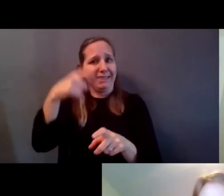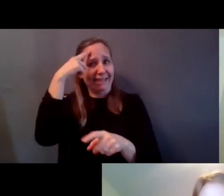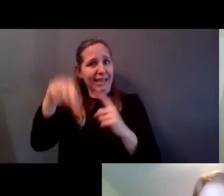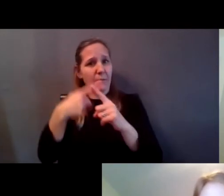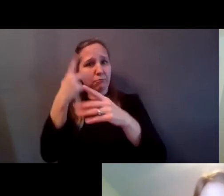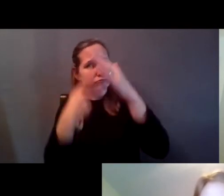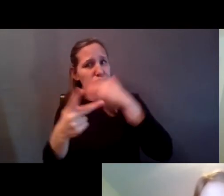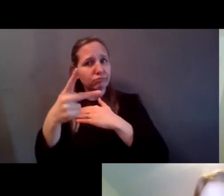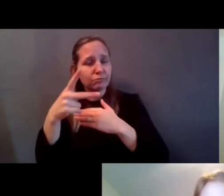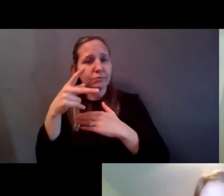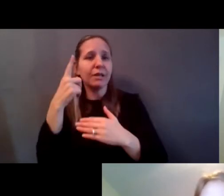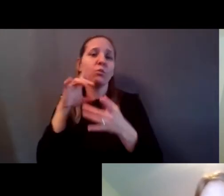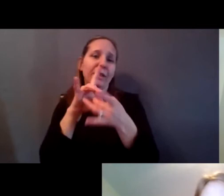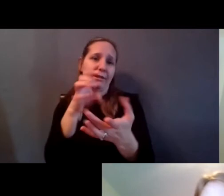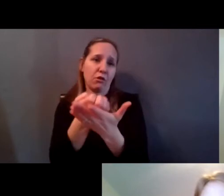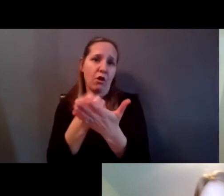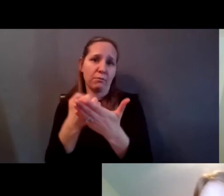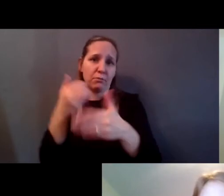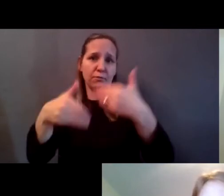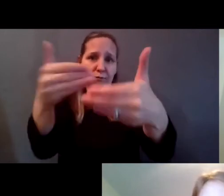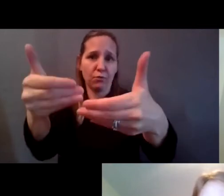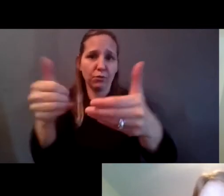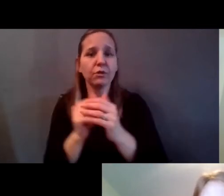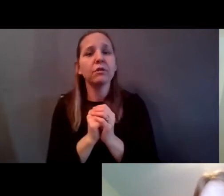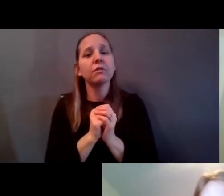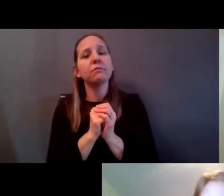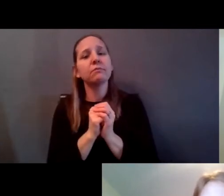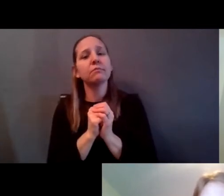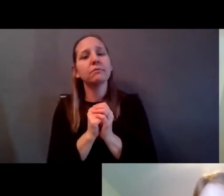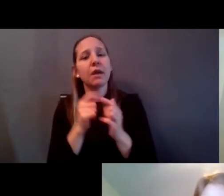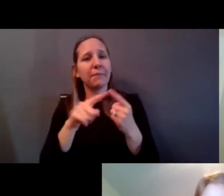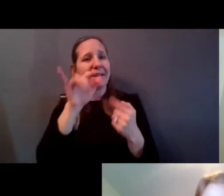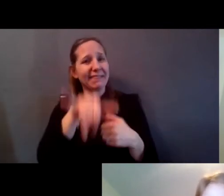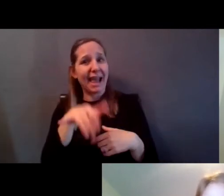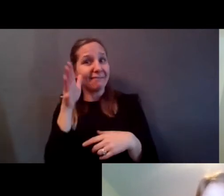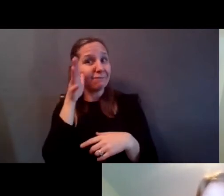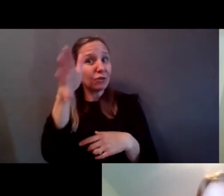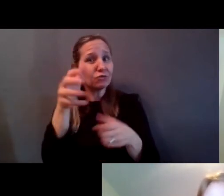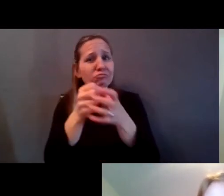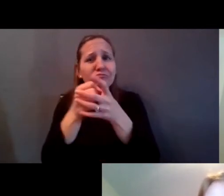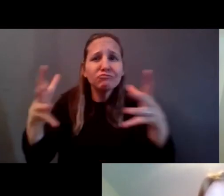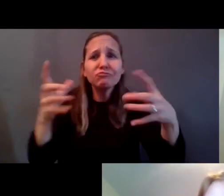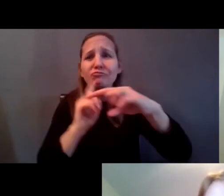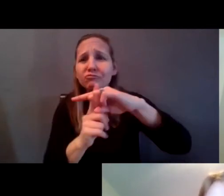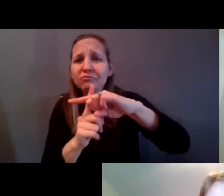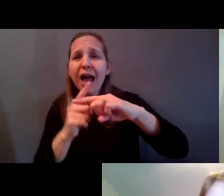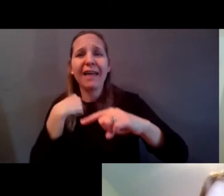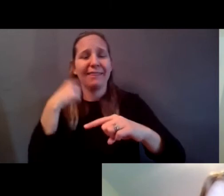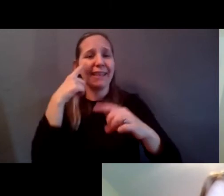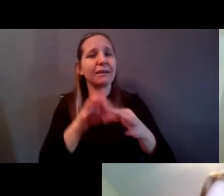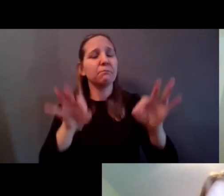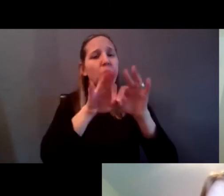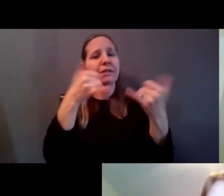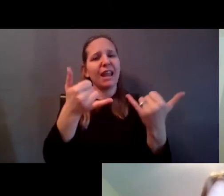forward. And I think on that note of prosperous future, I think that's a really great segue to our next